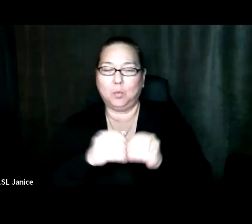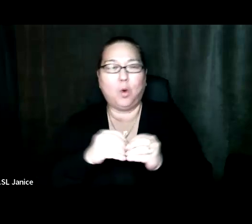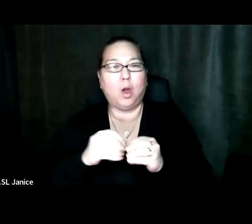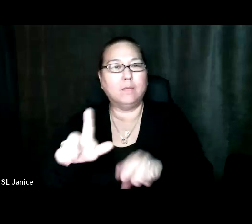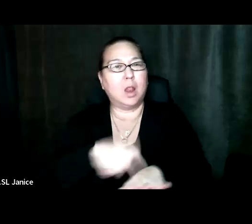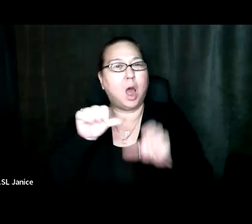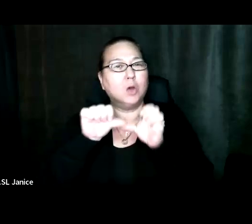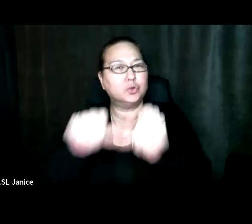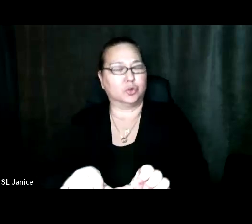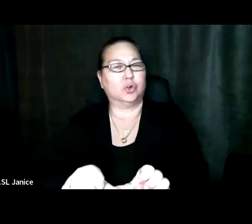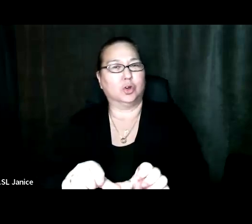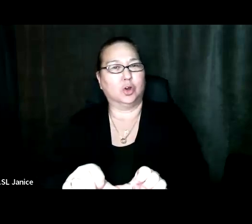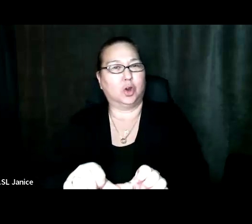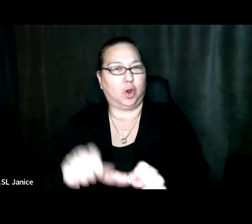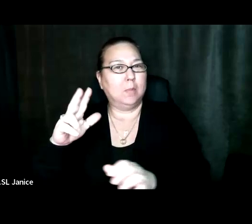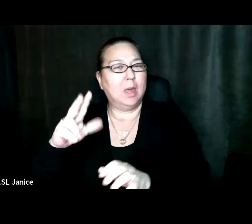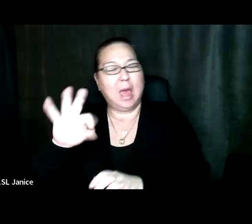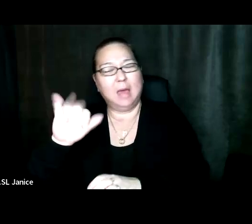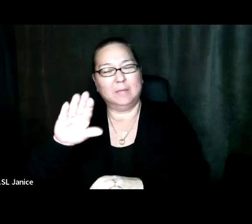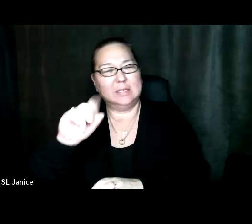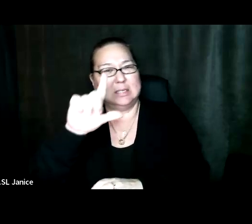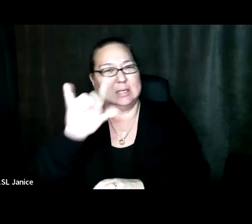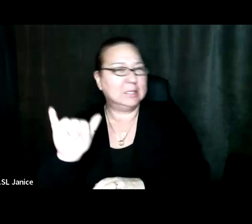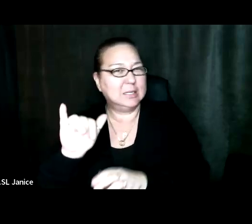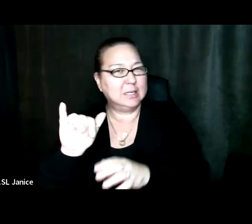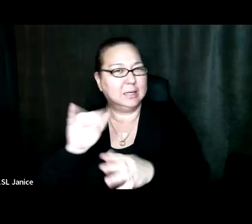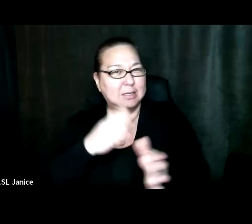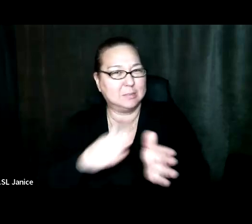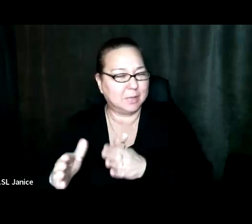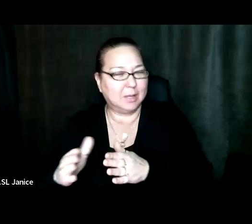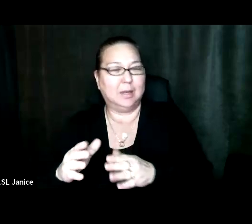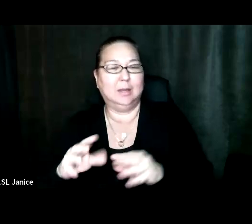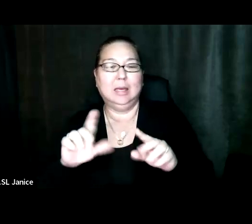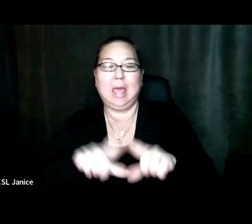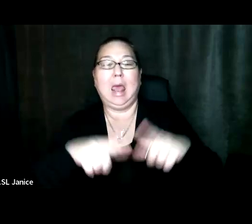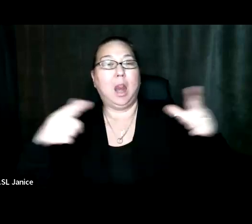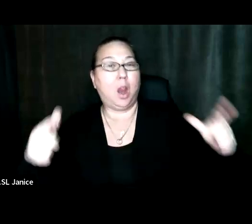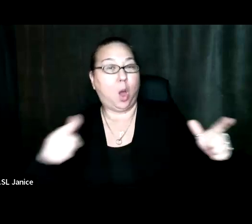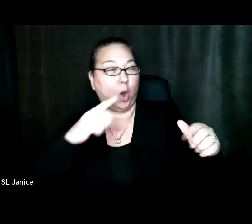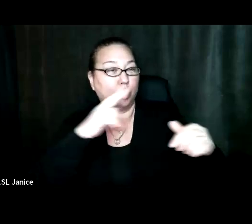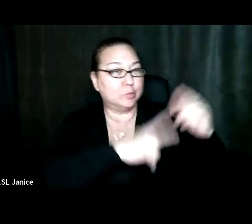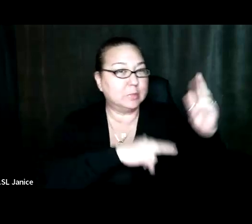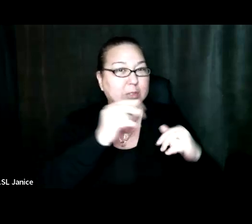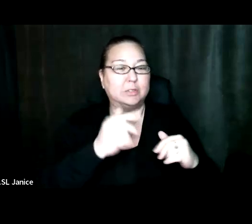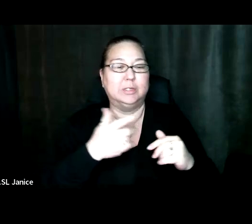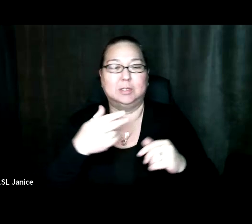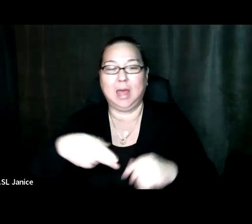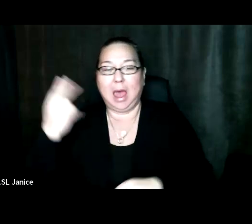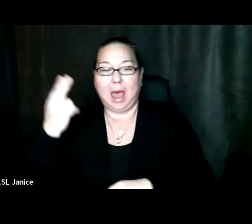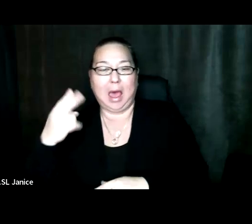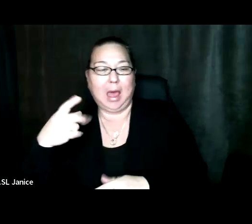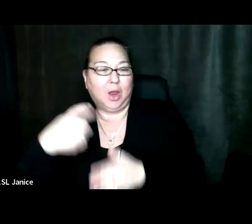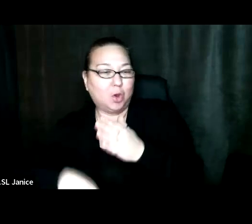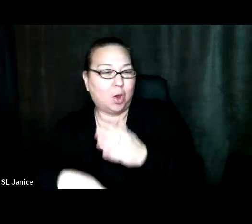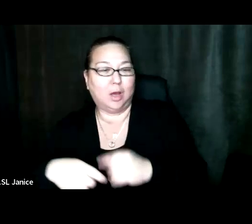plan to account for significantly under-enrolled schools in large buildings that have high operating costs in staffing,